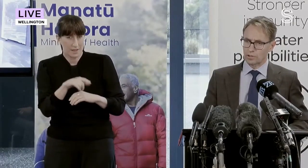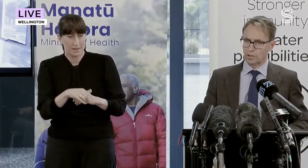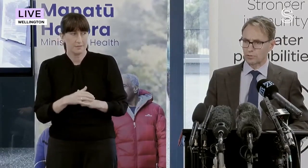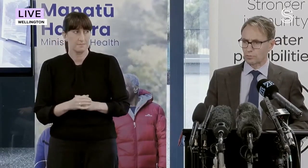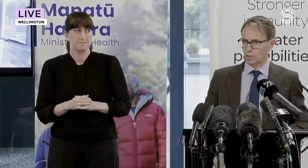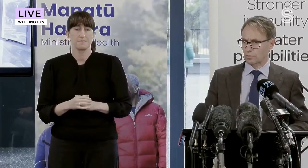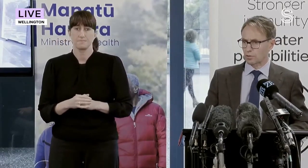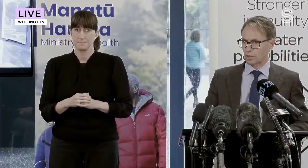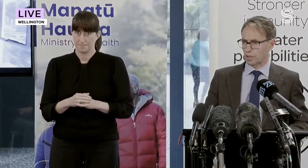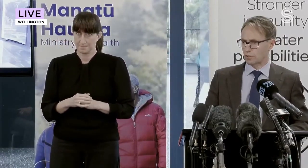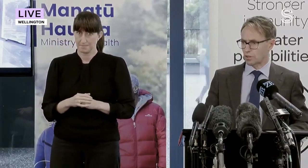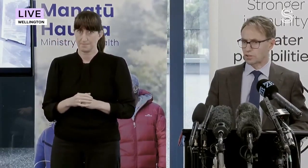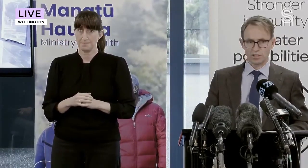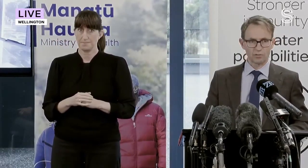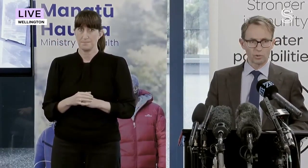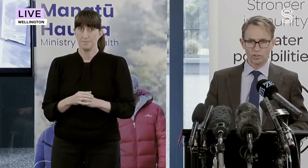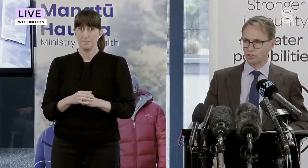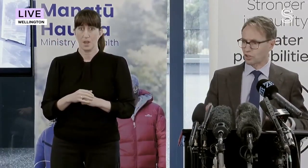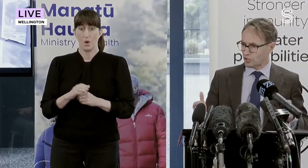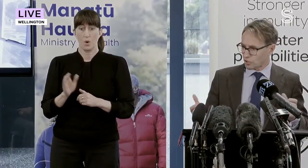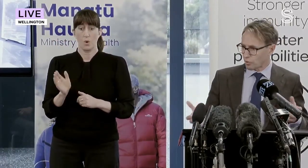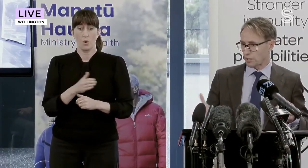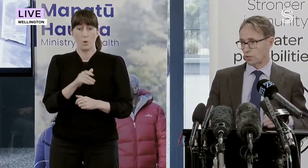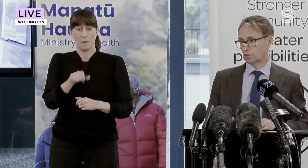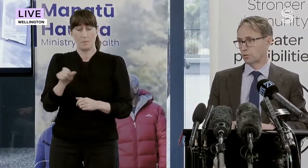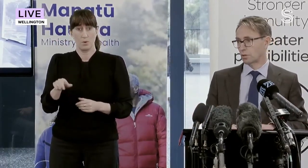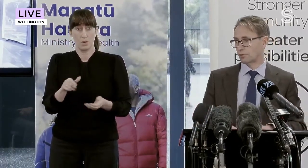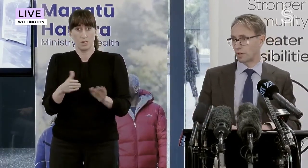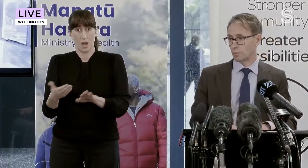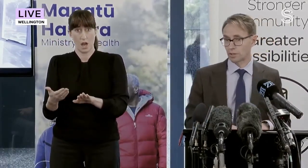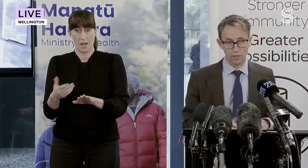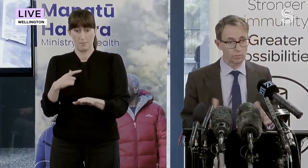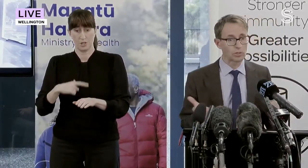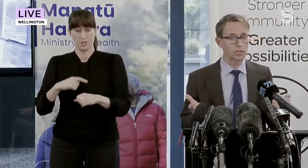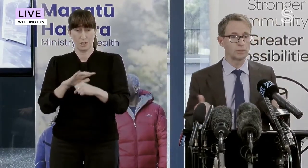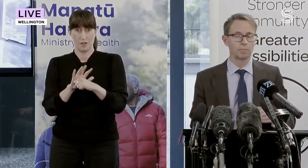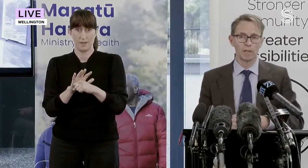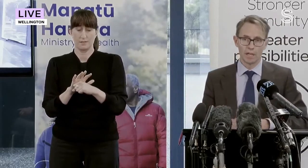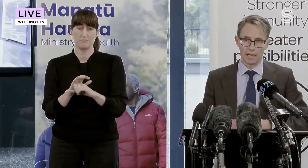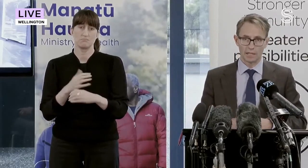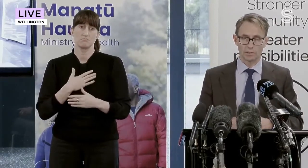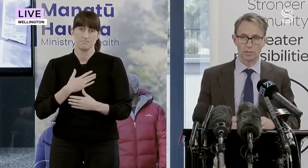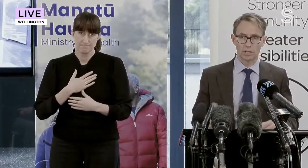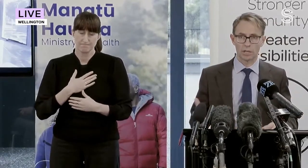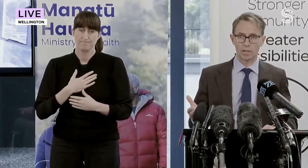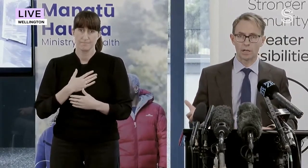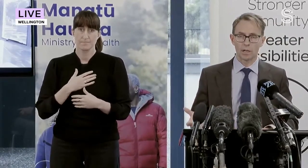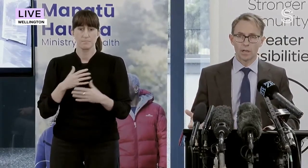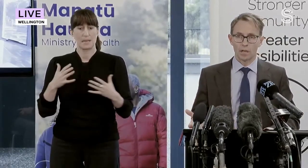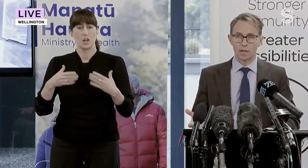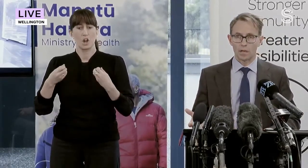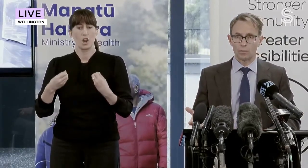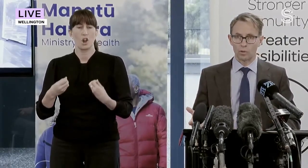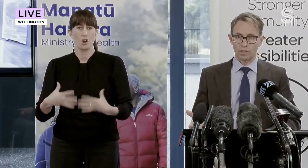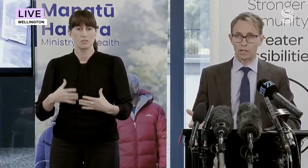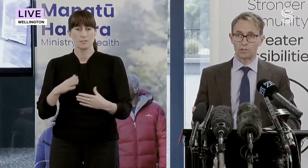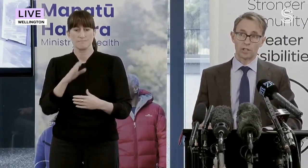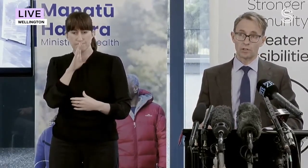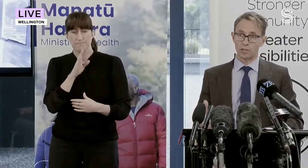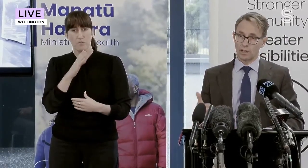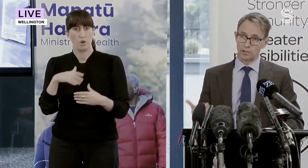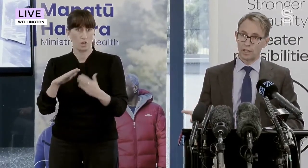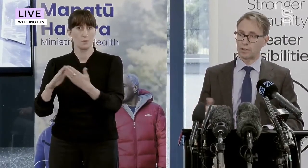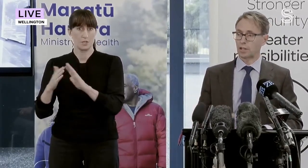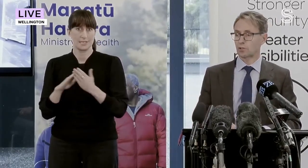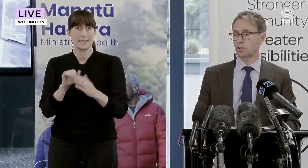so every death from COVID-19, of course, is a great loss to a family and a community. And what we can